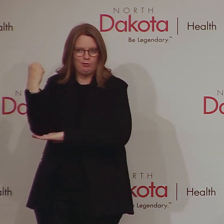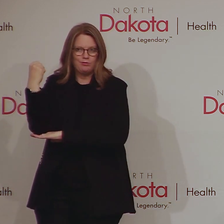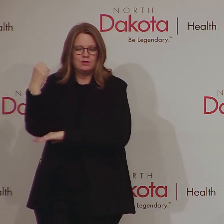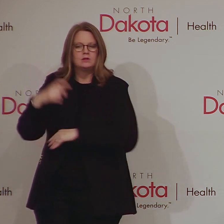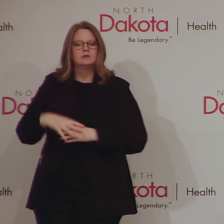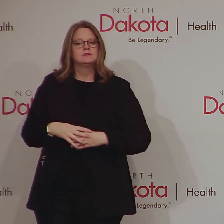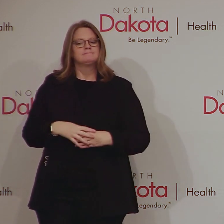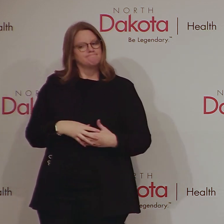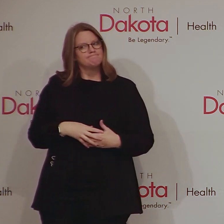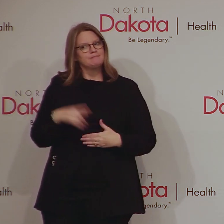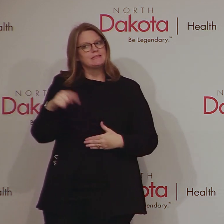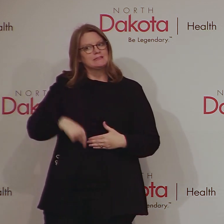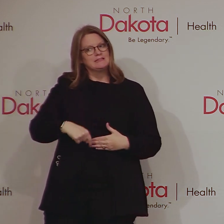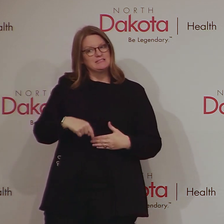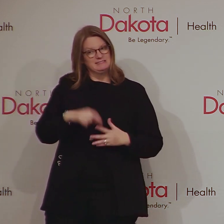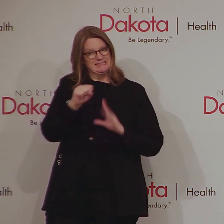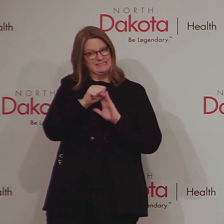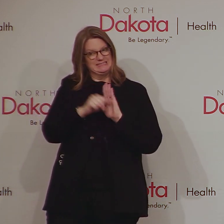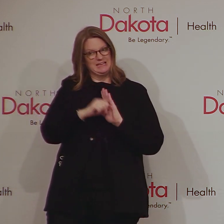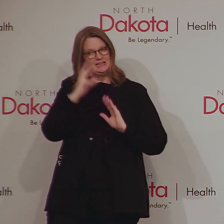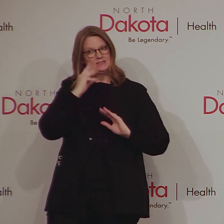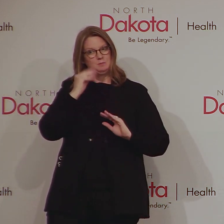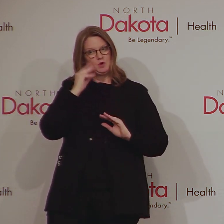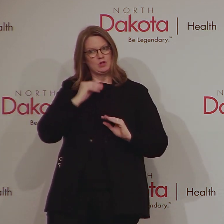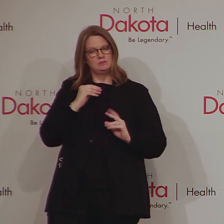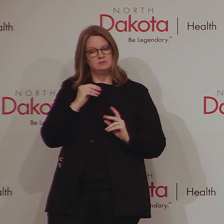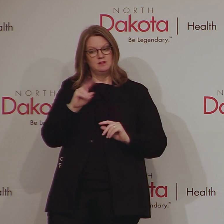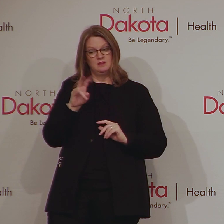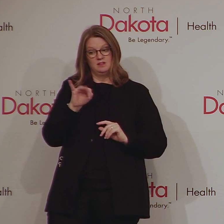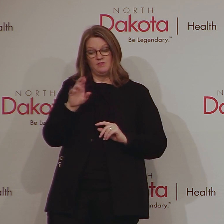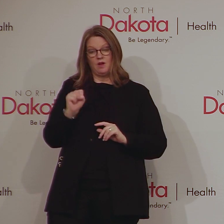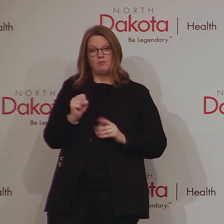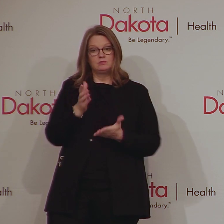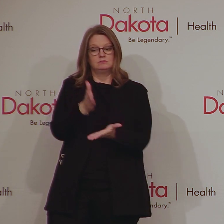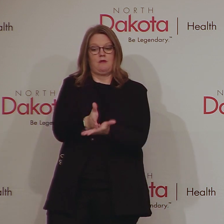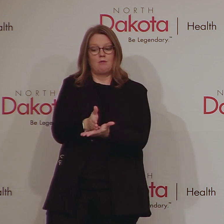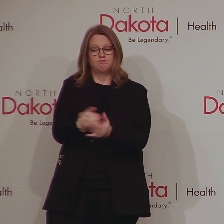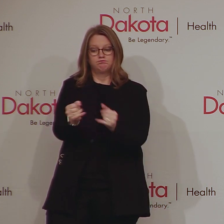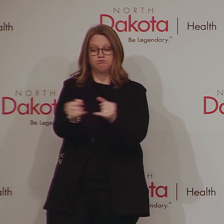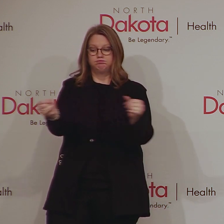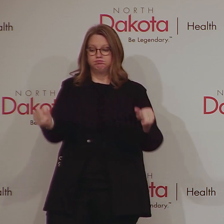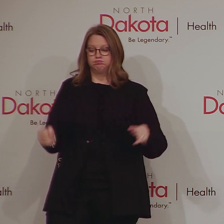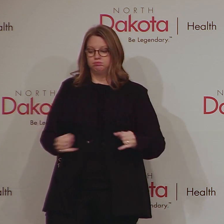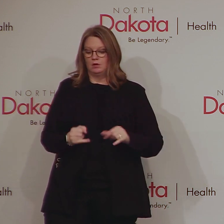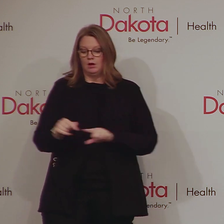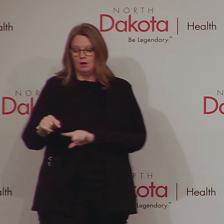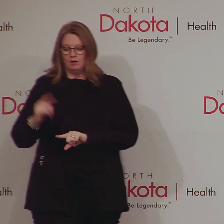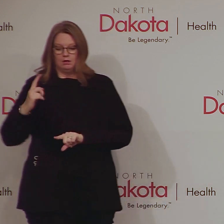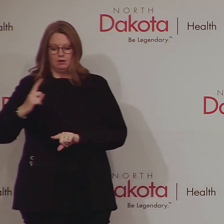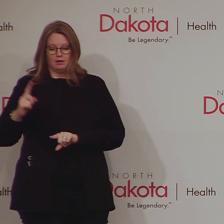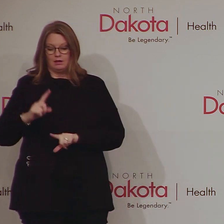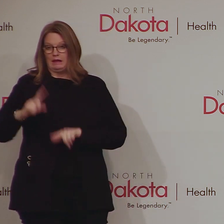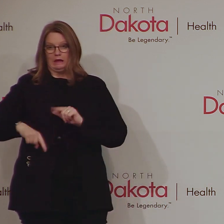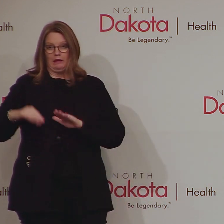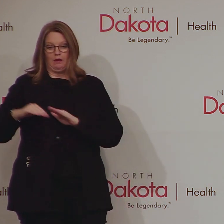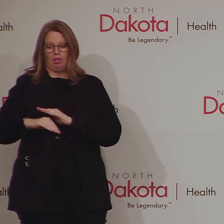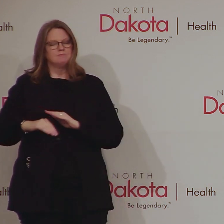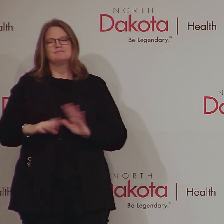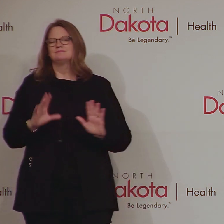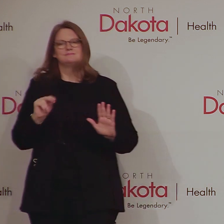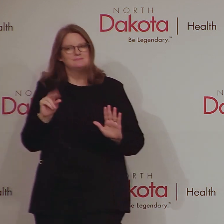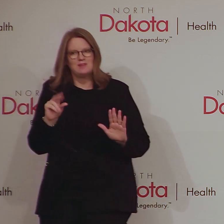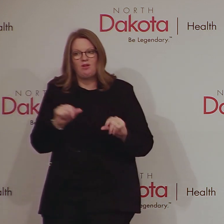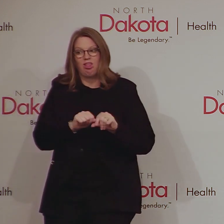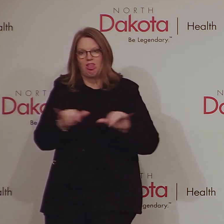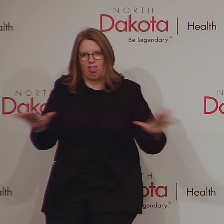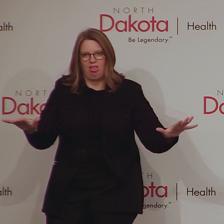own experience that the virus does not respect the borders, and North Dakota is not immune to future surges. In fact, the more contagious strain